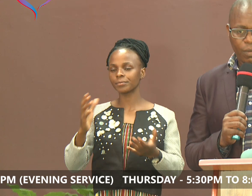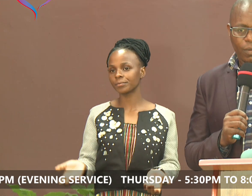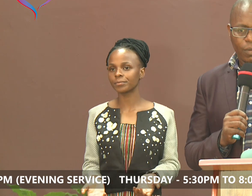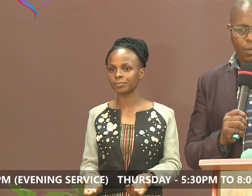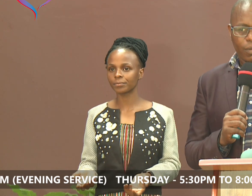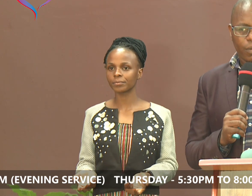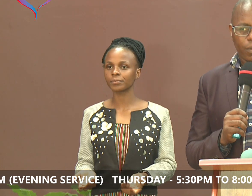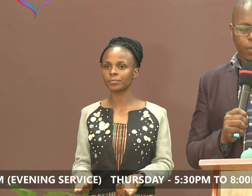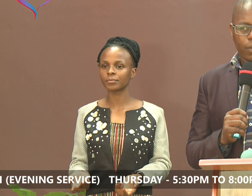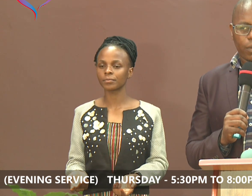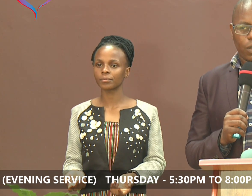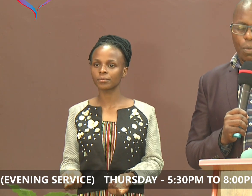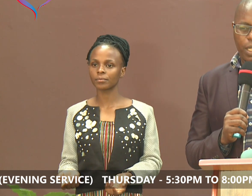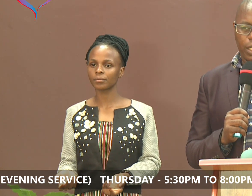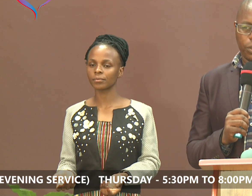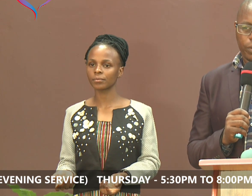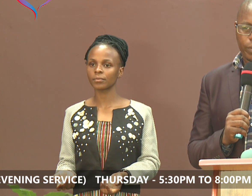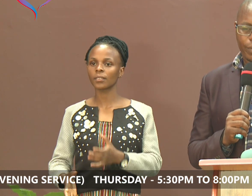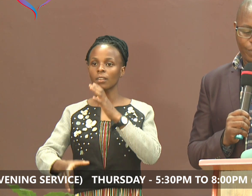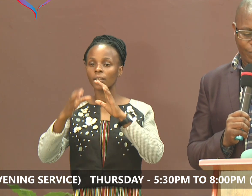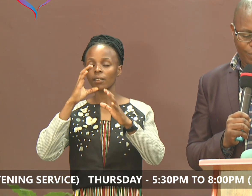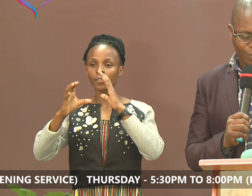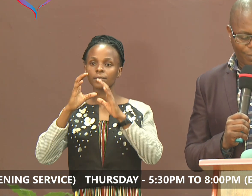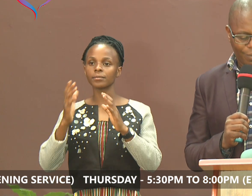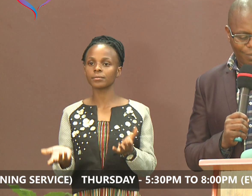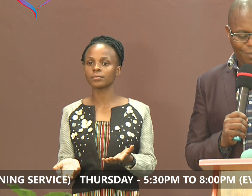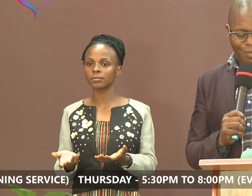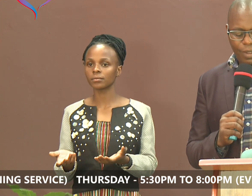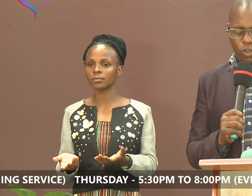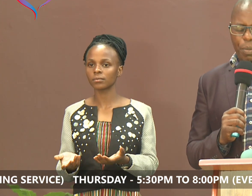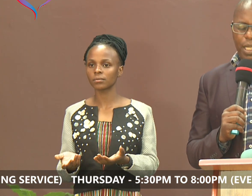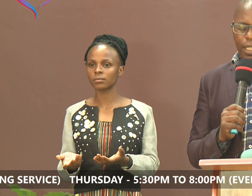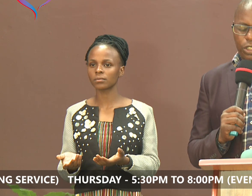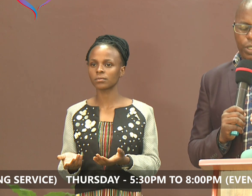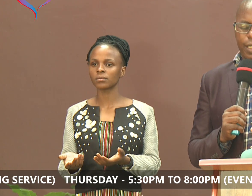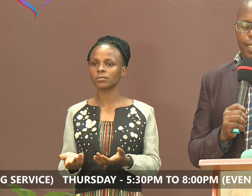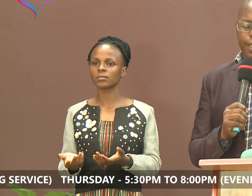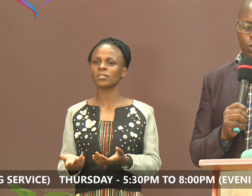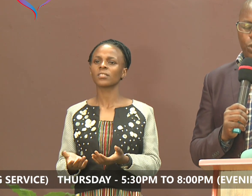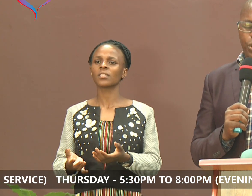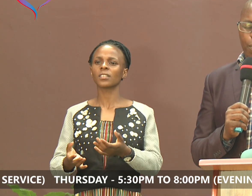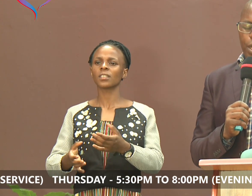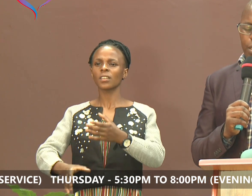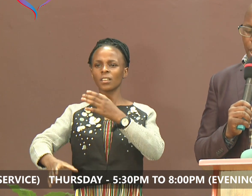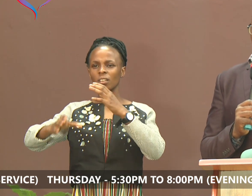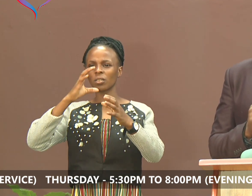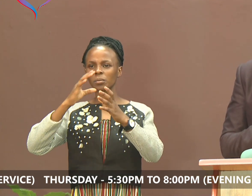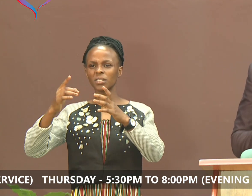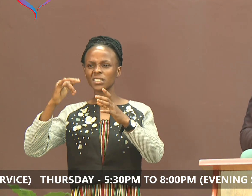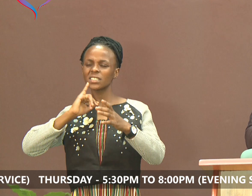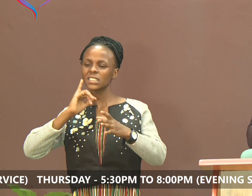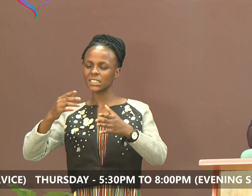nga maliriza. Communication. Empuliziganya nokwogeraganya. Communication is the gateway to someone's